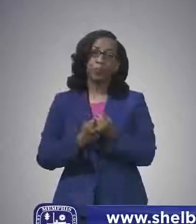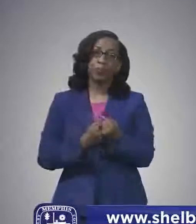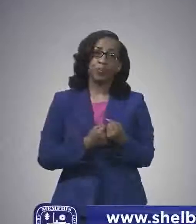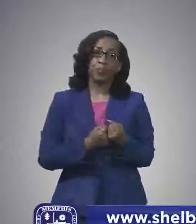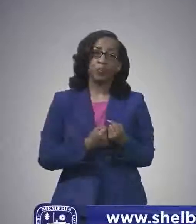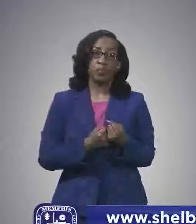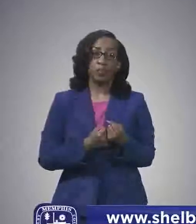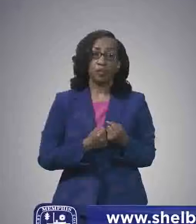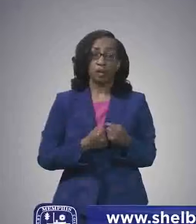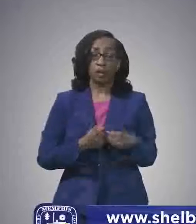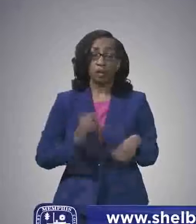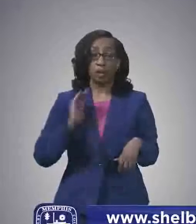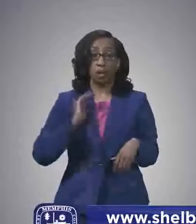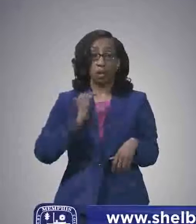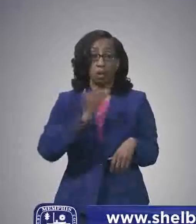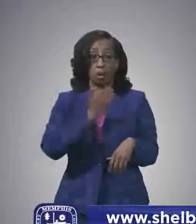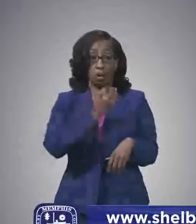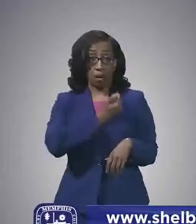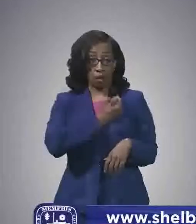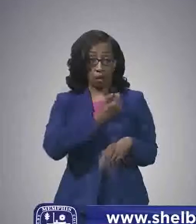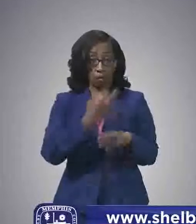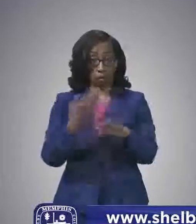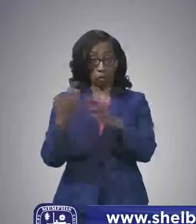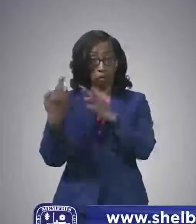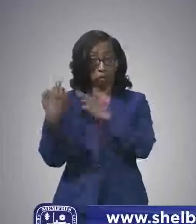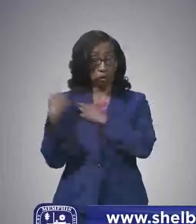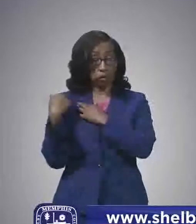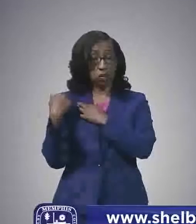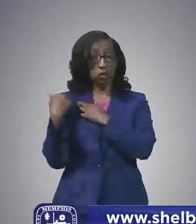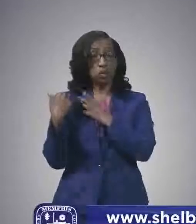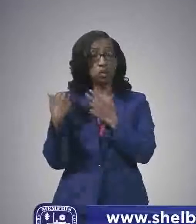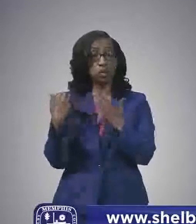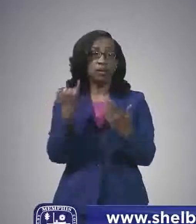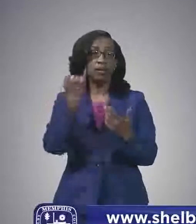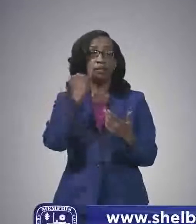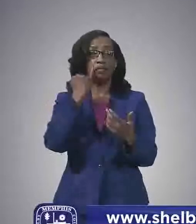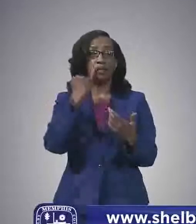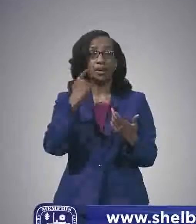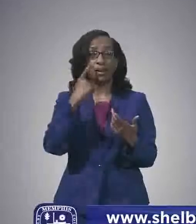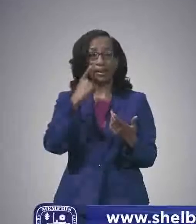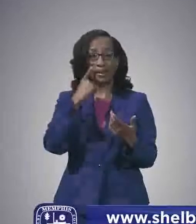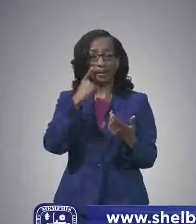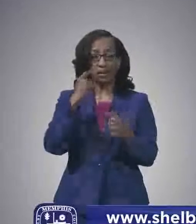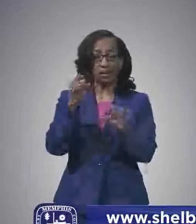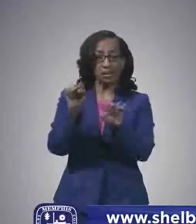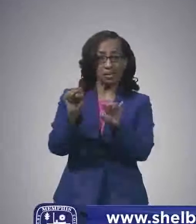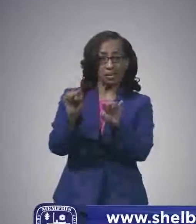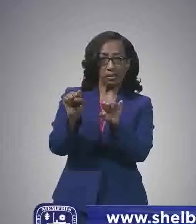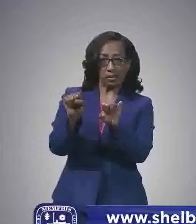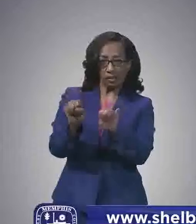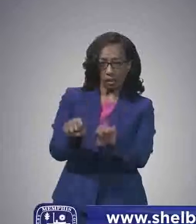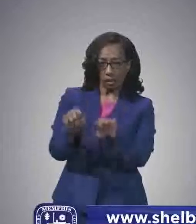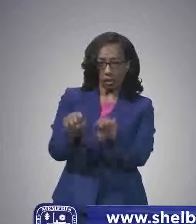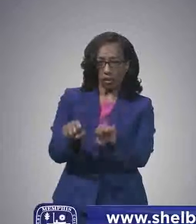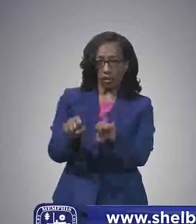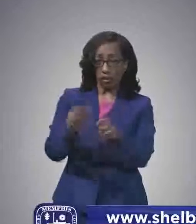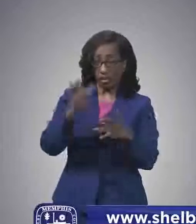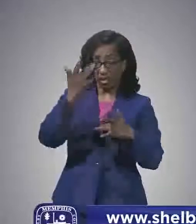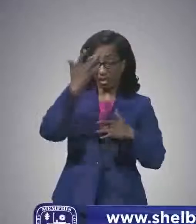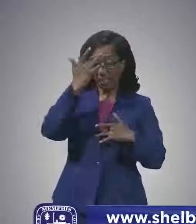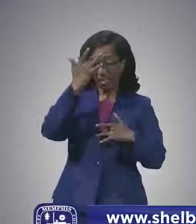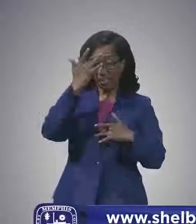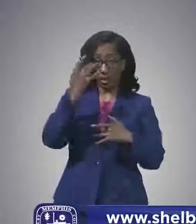our statutory responsibility is that if we believe that there is a potential for an outbreak in a